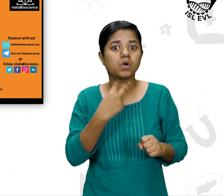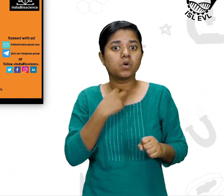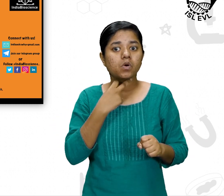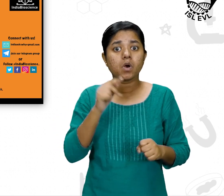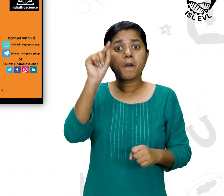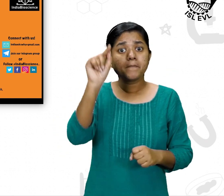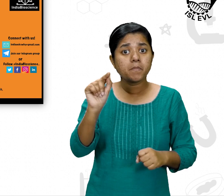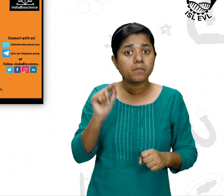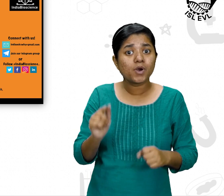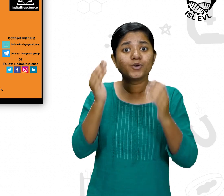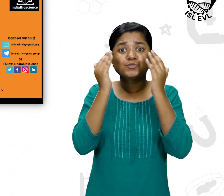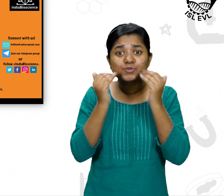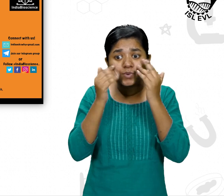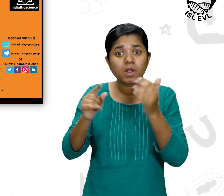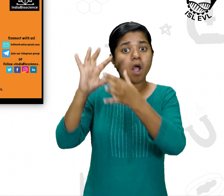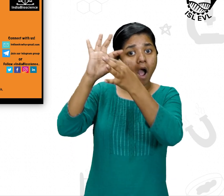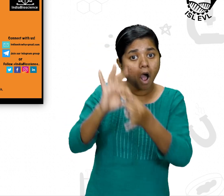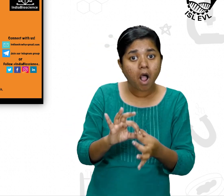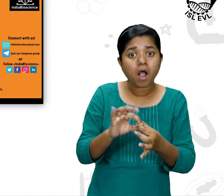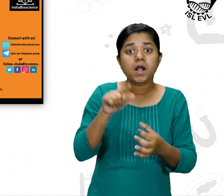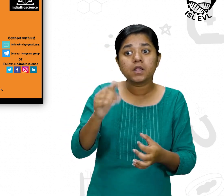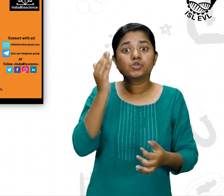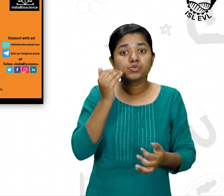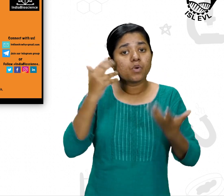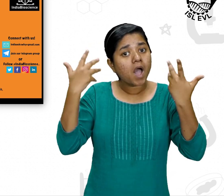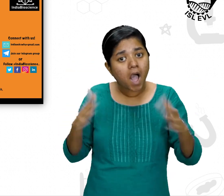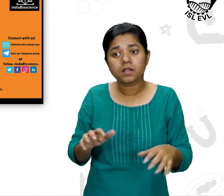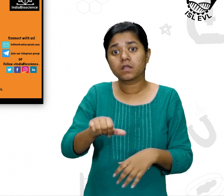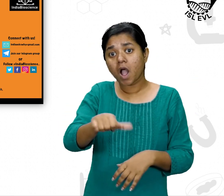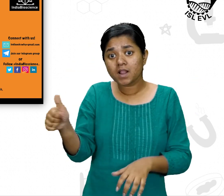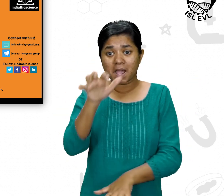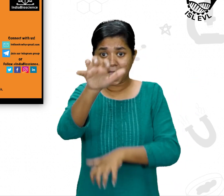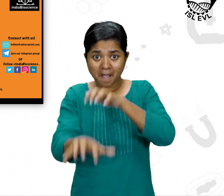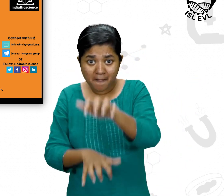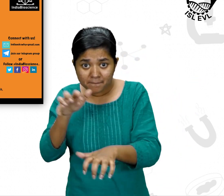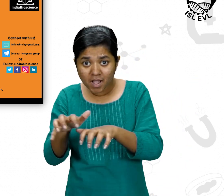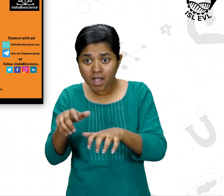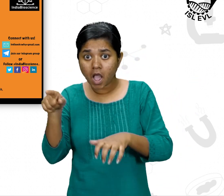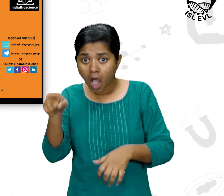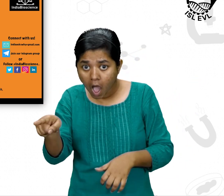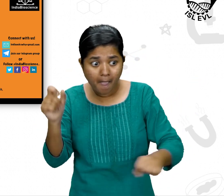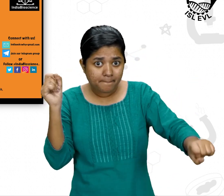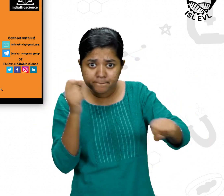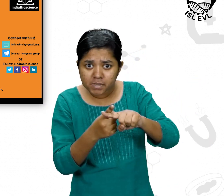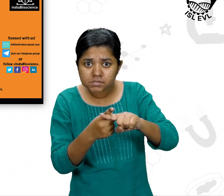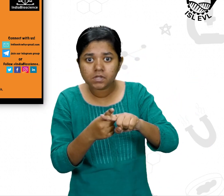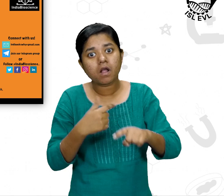Anything? So, any non living thing? Like even cartoons?